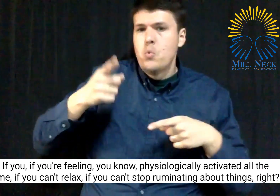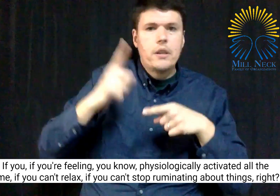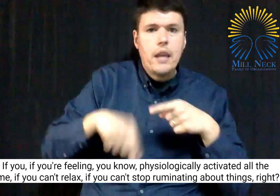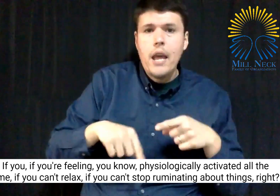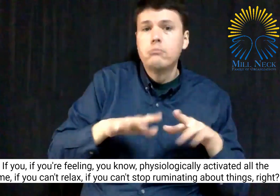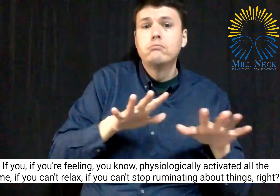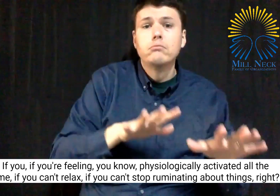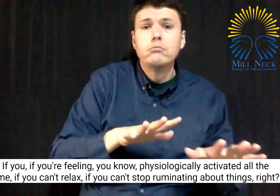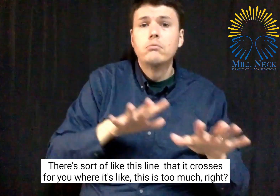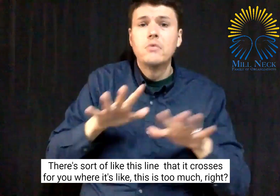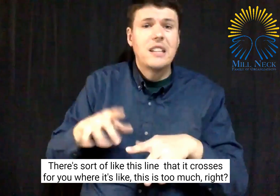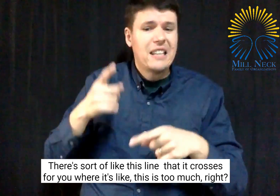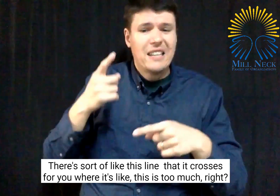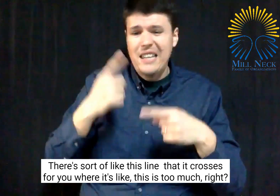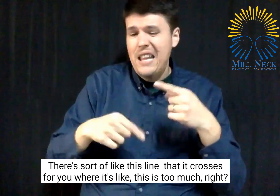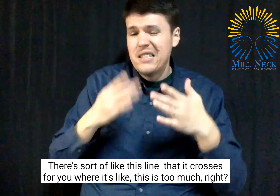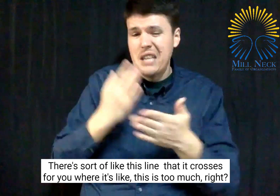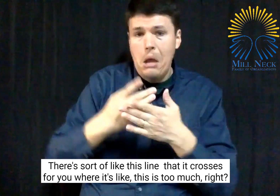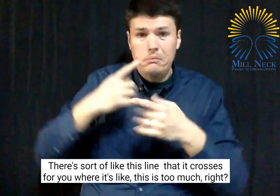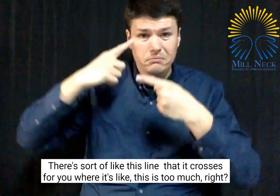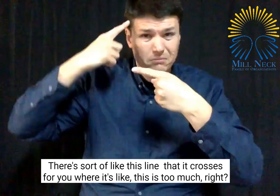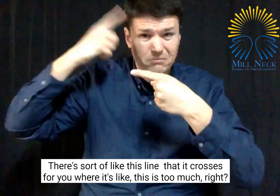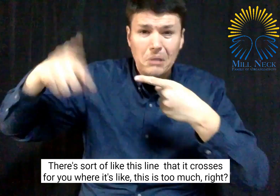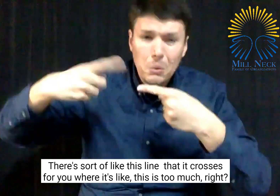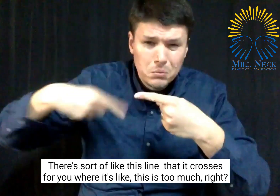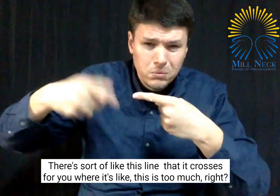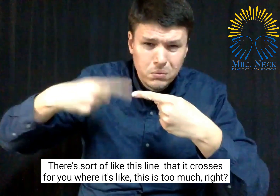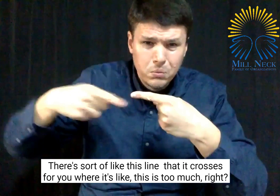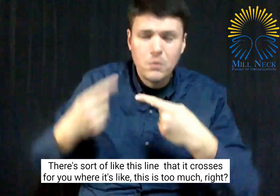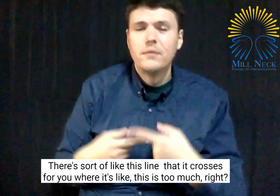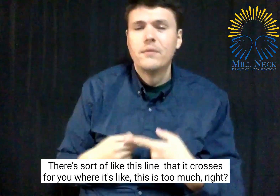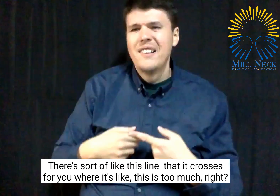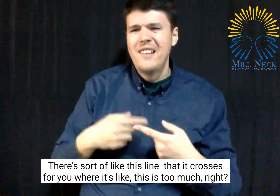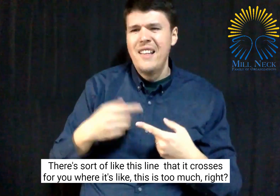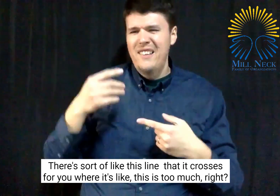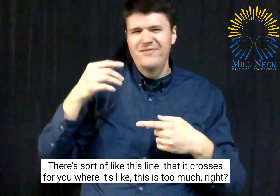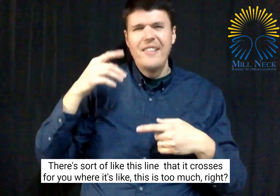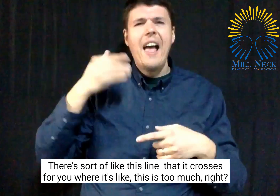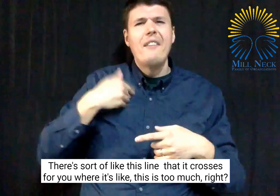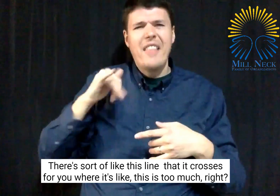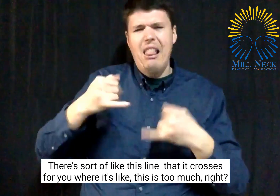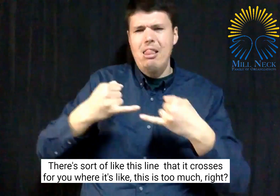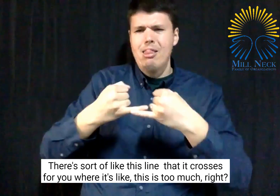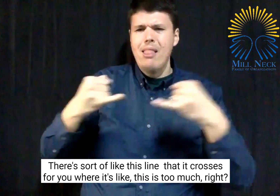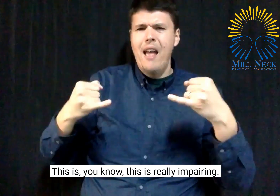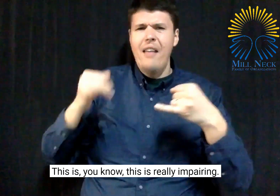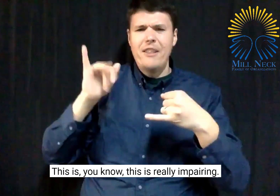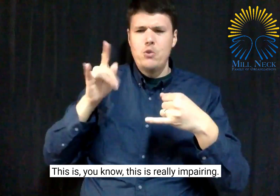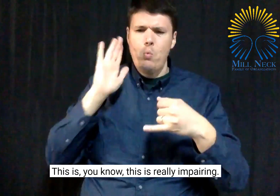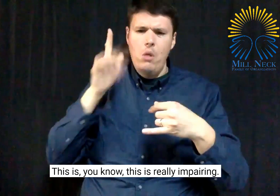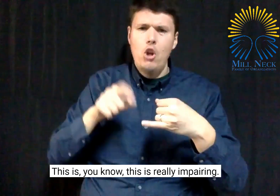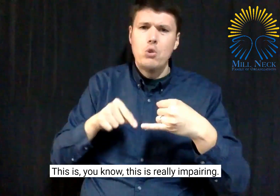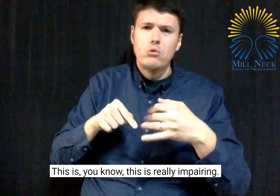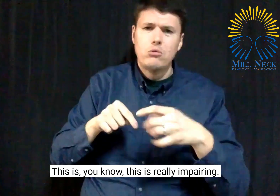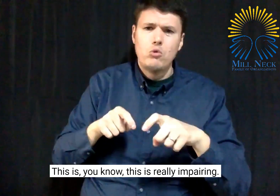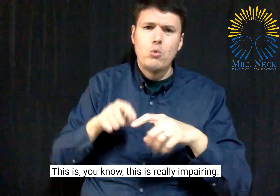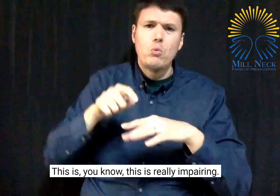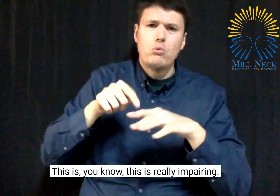about things, right? There's sort of like this line that it crosses for you where it's like, this is too much, right? This is really impairing.